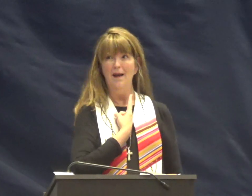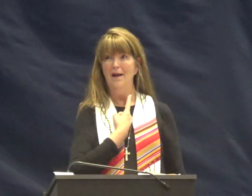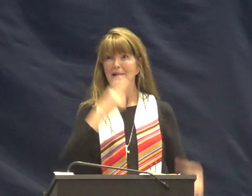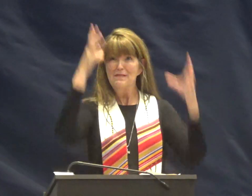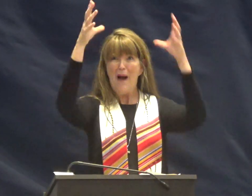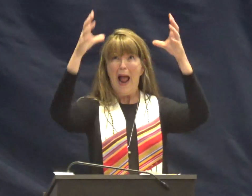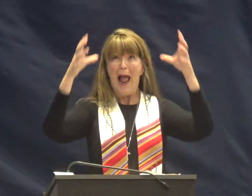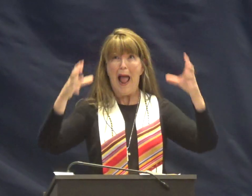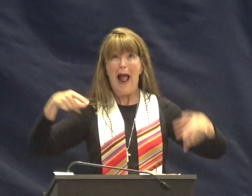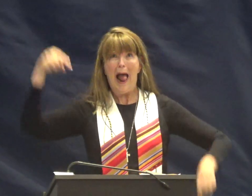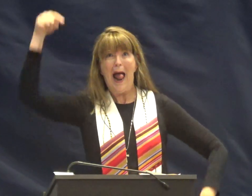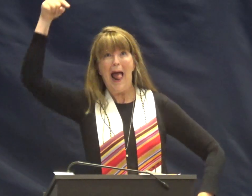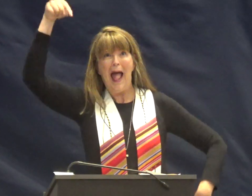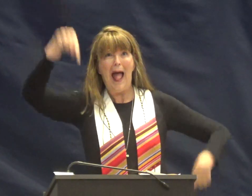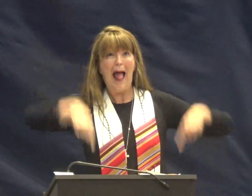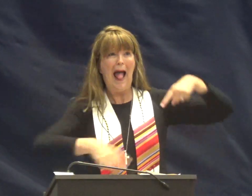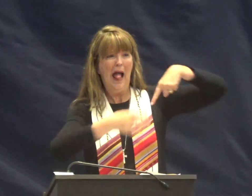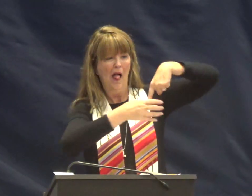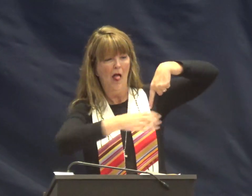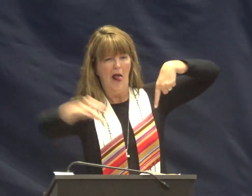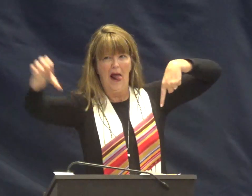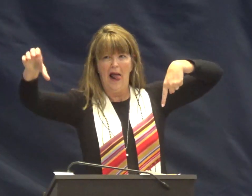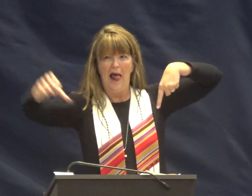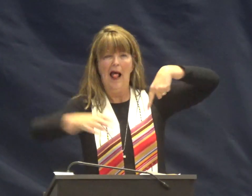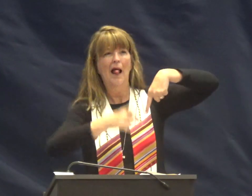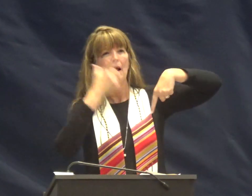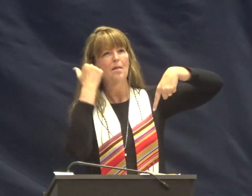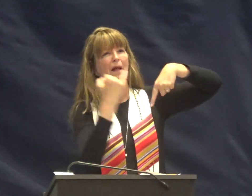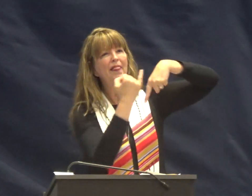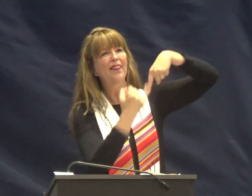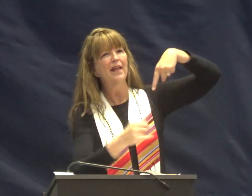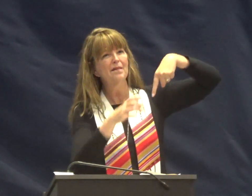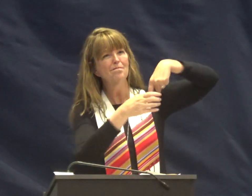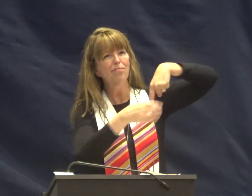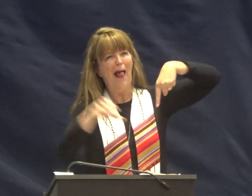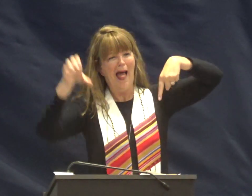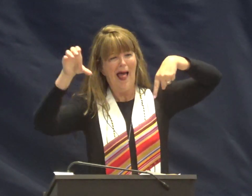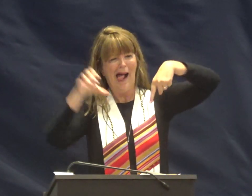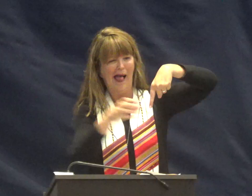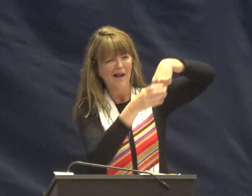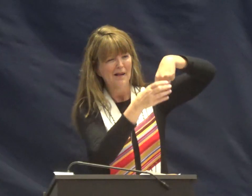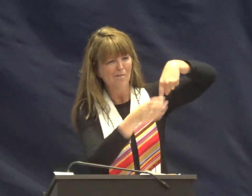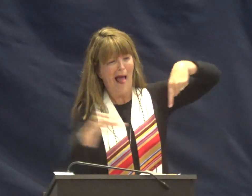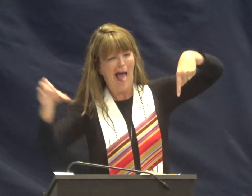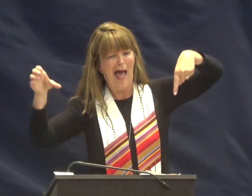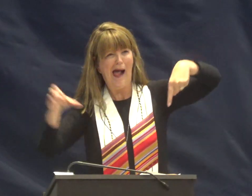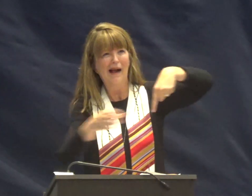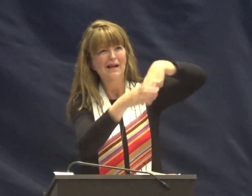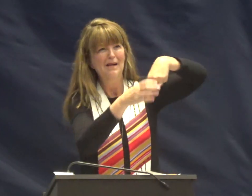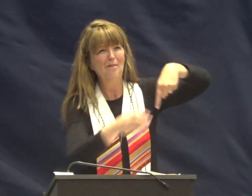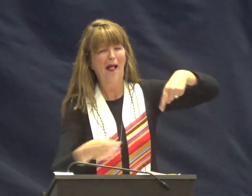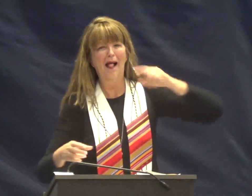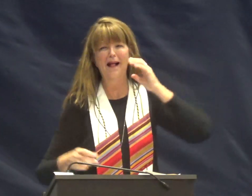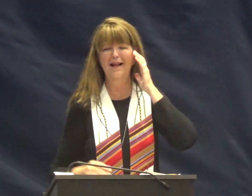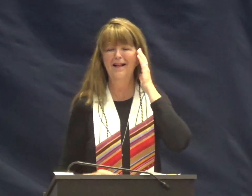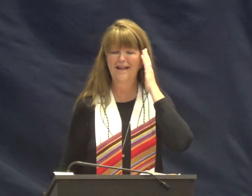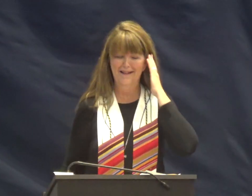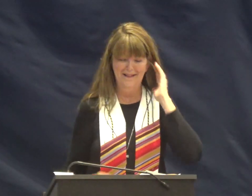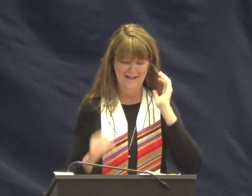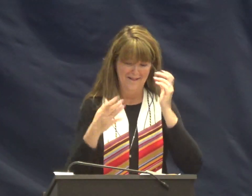And I don't know if I was the only one who had those or not, but you know, there was so much fabric and my legs were so skinny that the